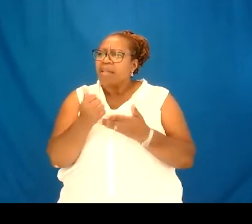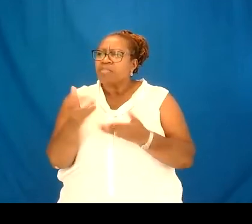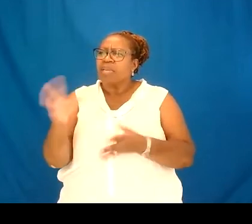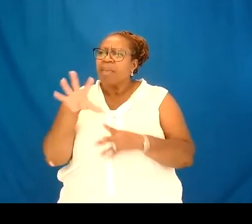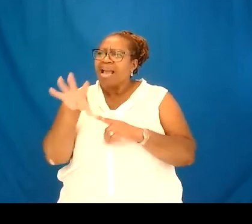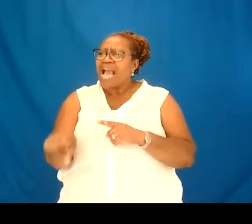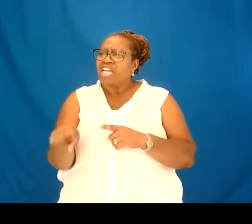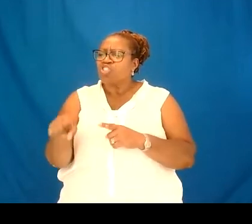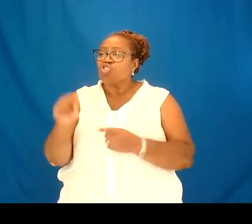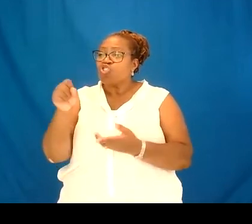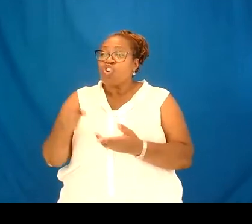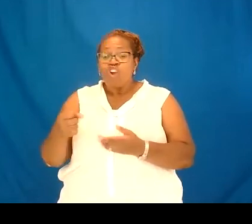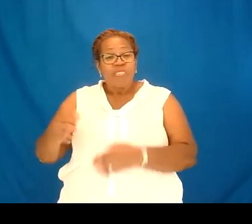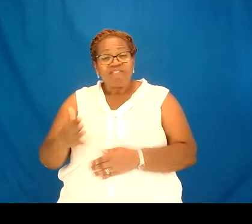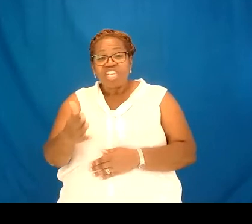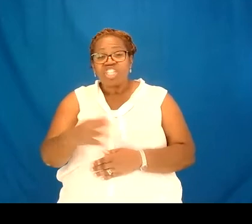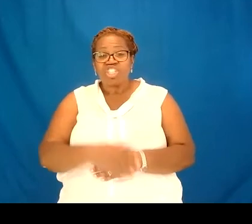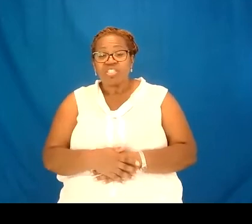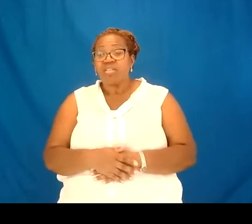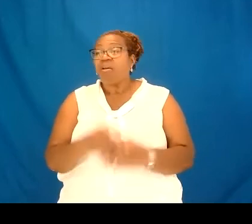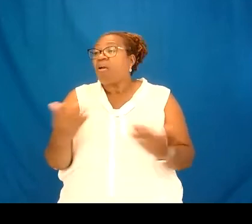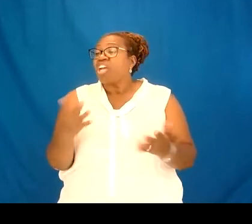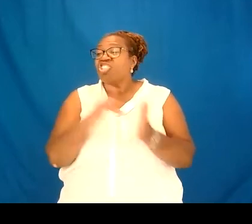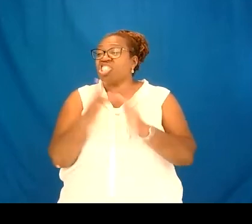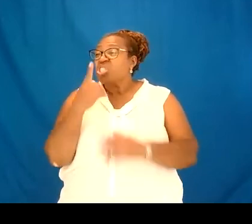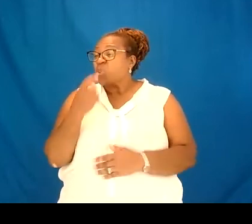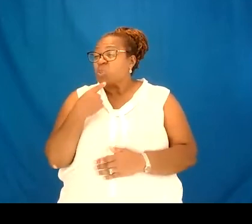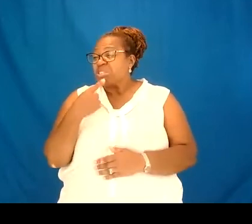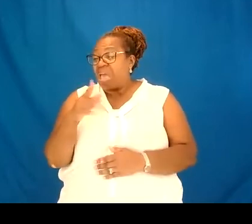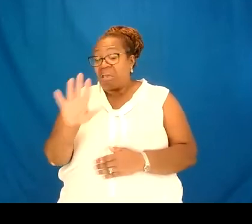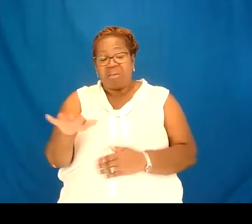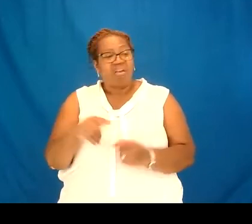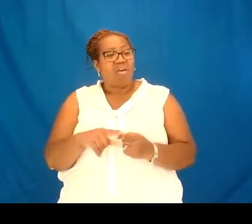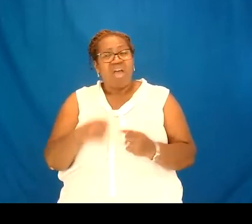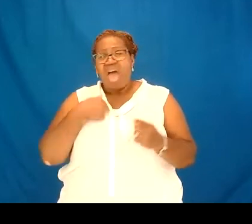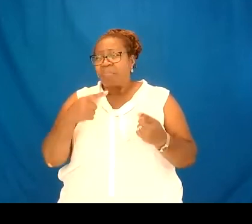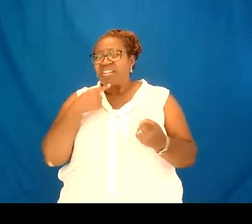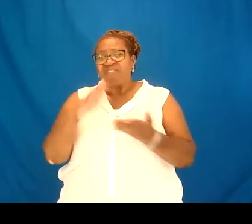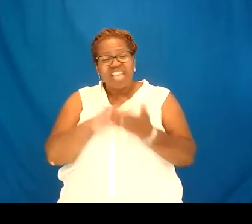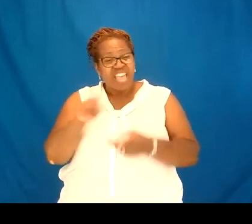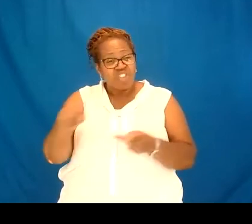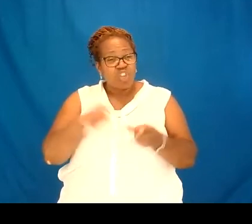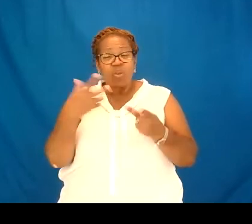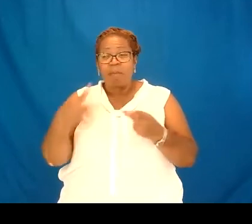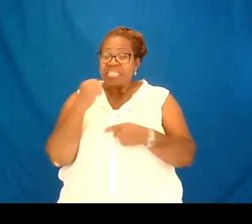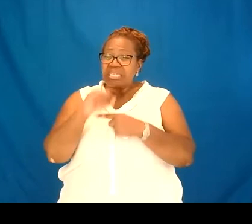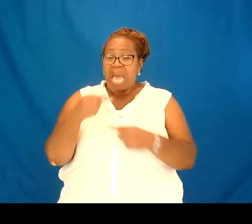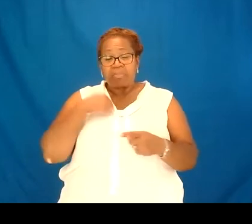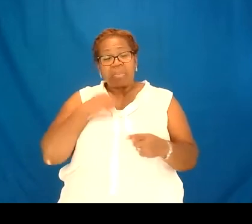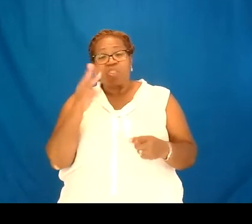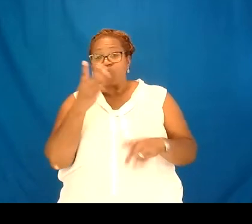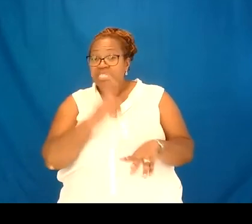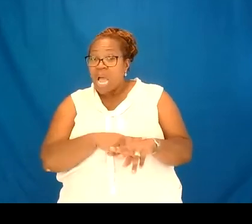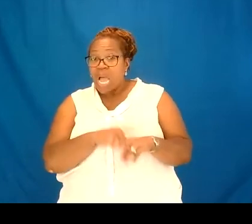sat back and said, I already died for you. I already forgave you for denying me 3 times. I